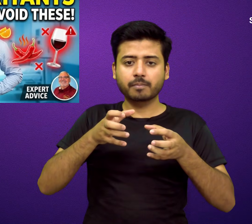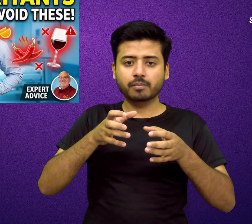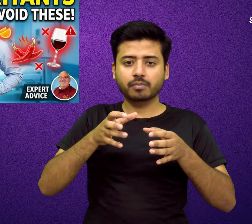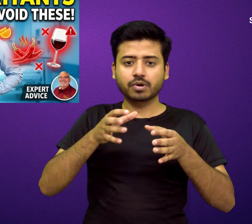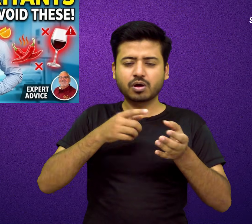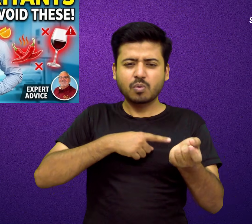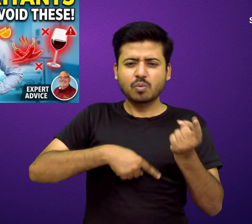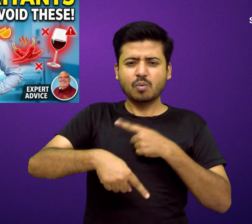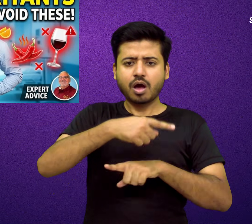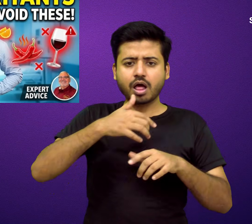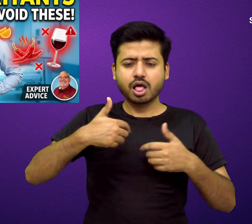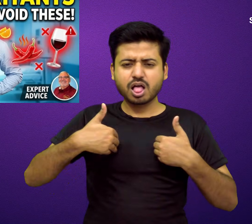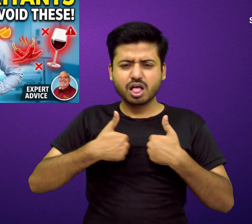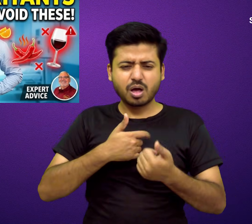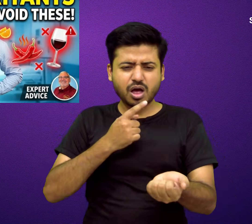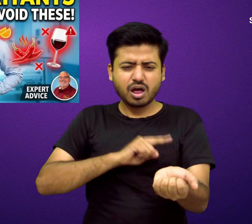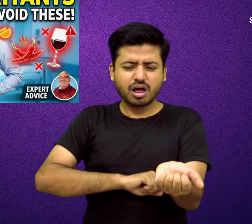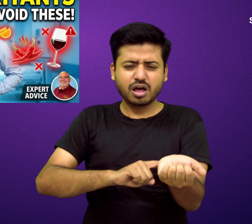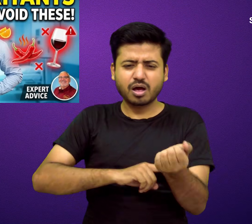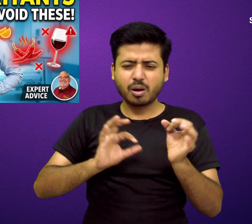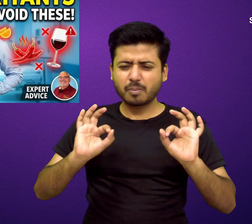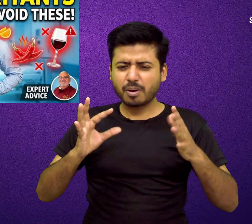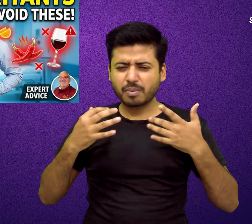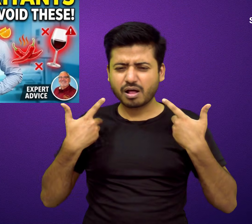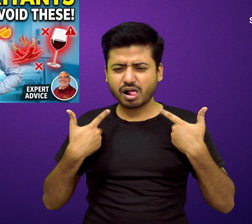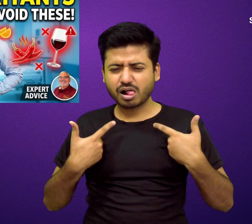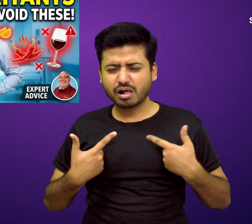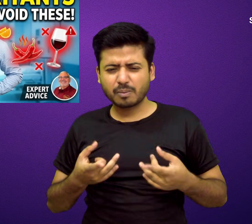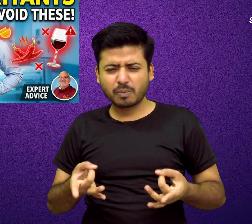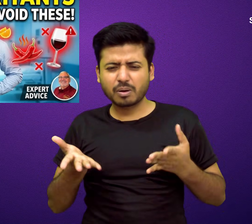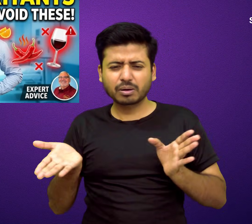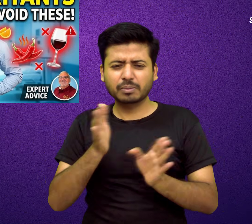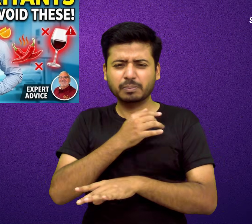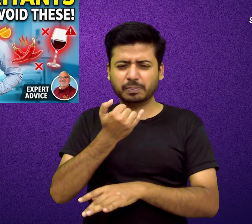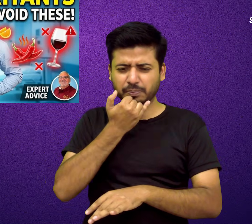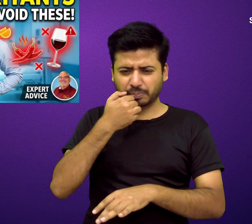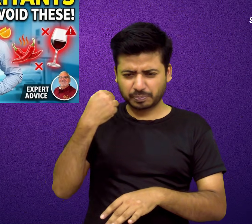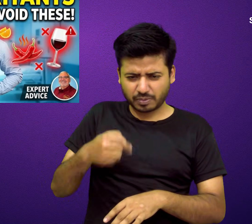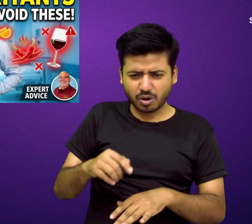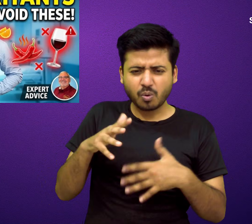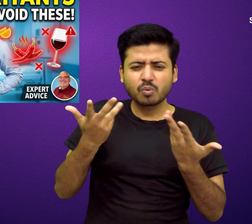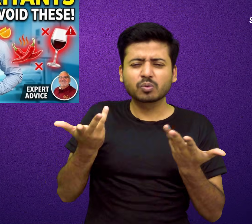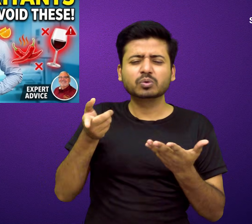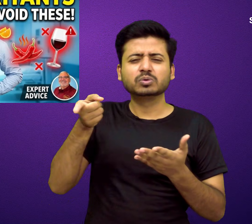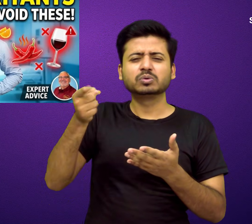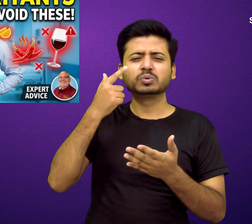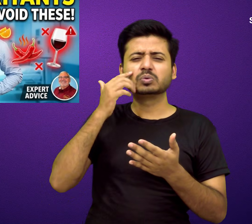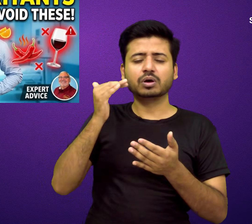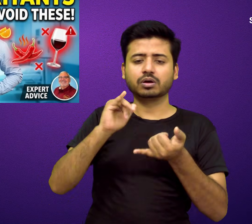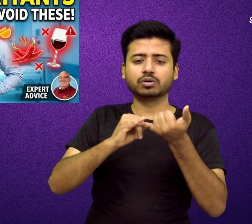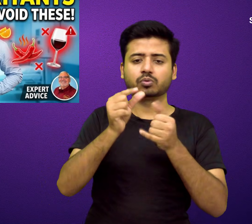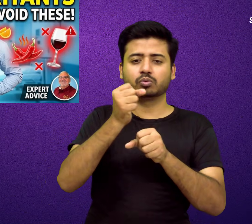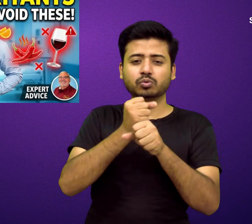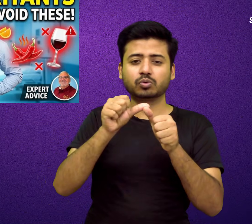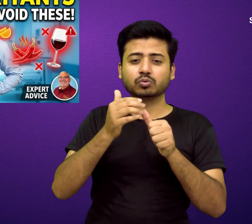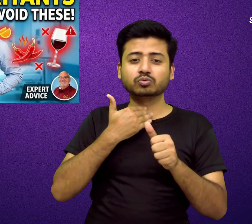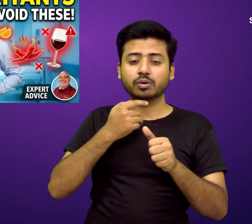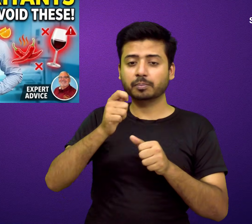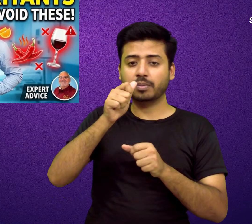including immune function, nutrient absorption, heart health, and more. Aspartame is one of the most common non-nutritive sweeteners